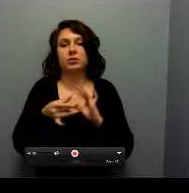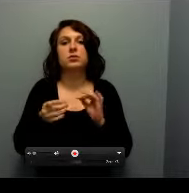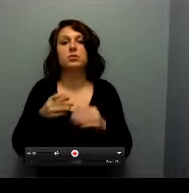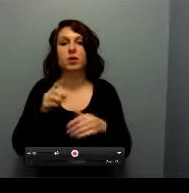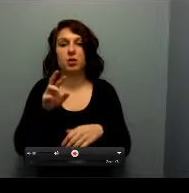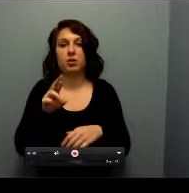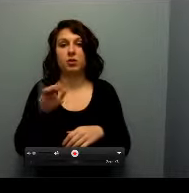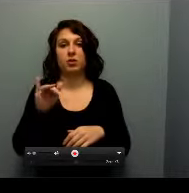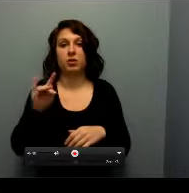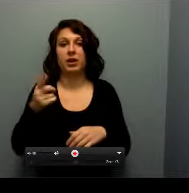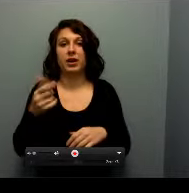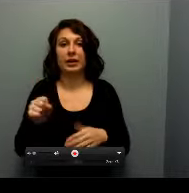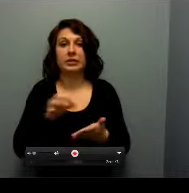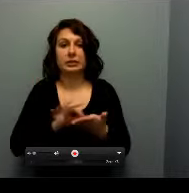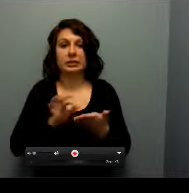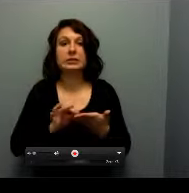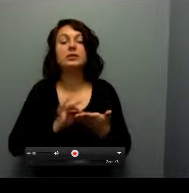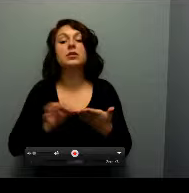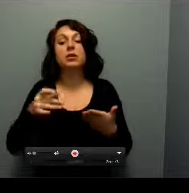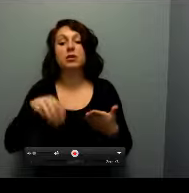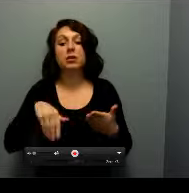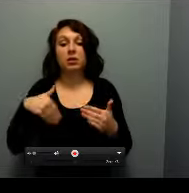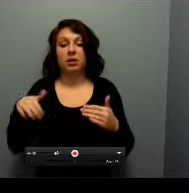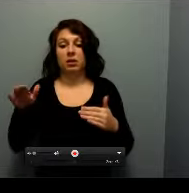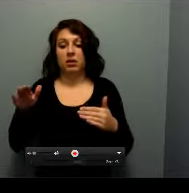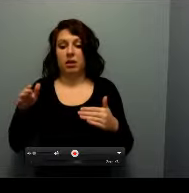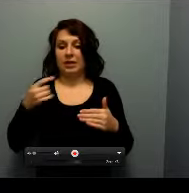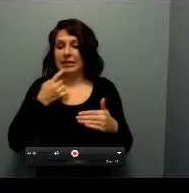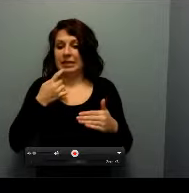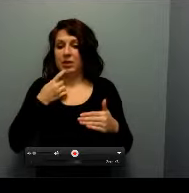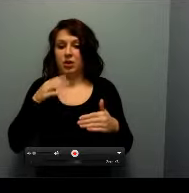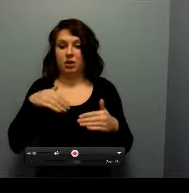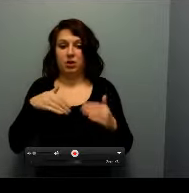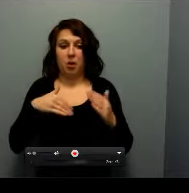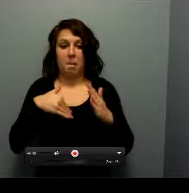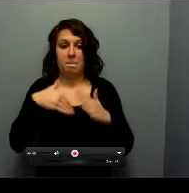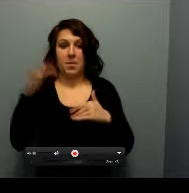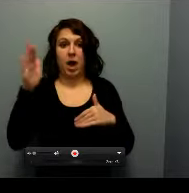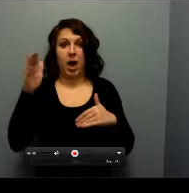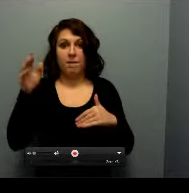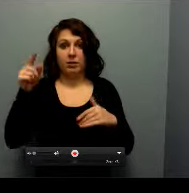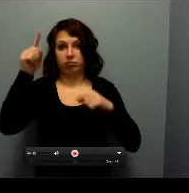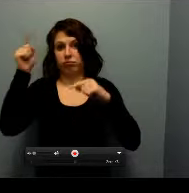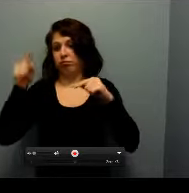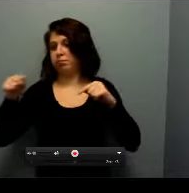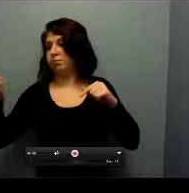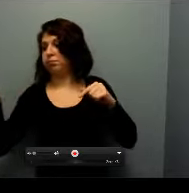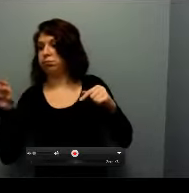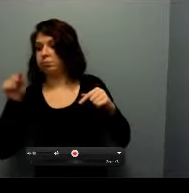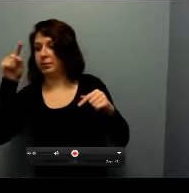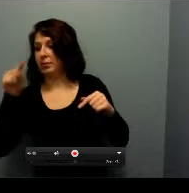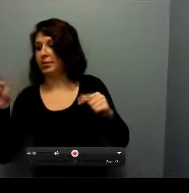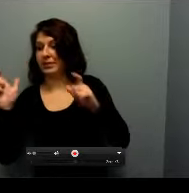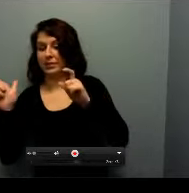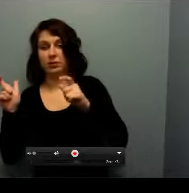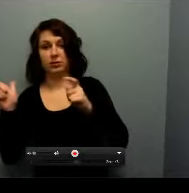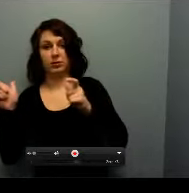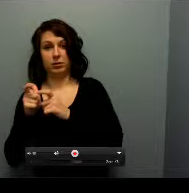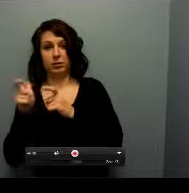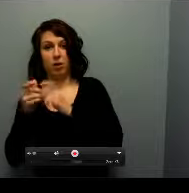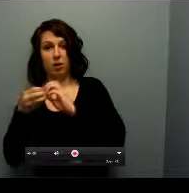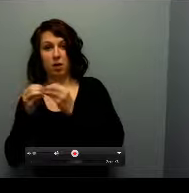I was saying that your above average ratings should be a small number of your employees.